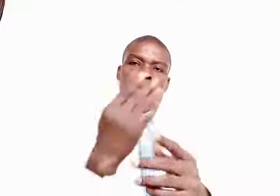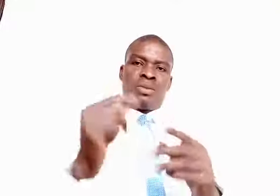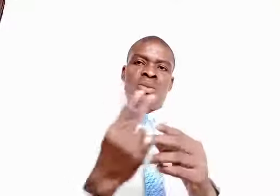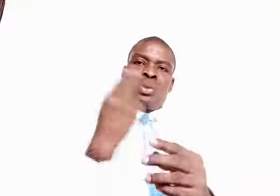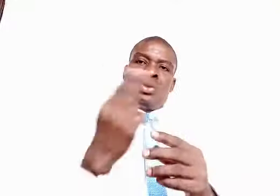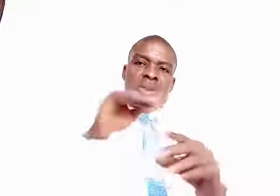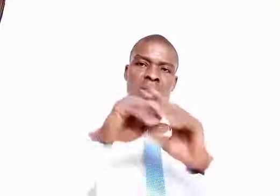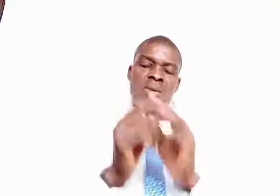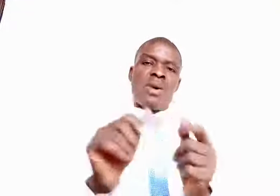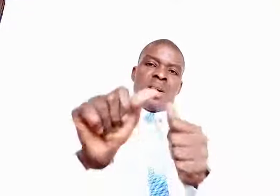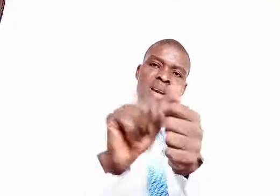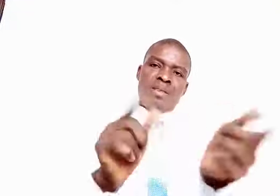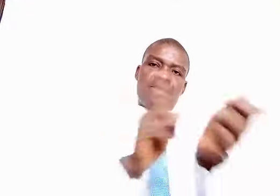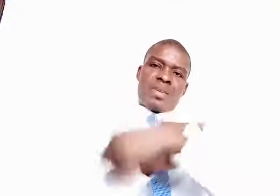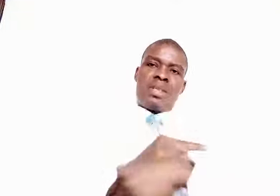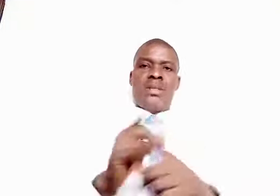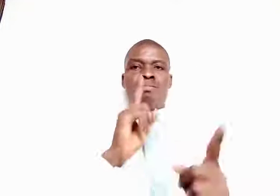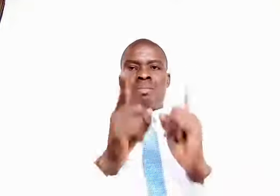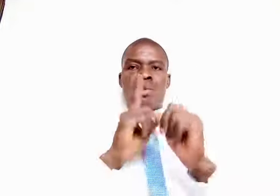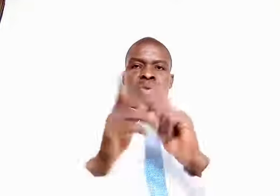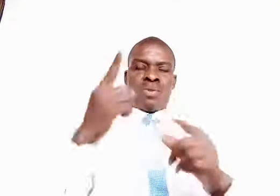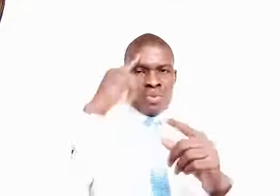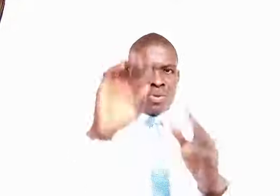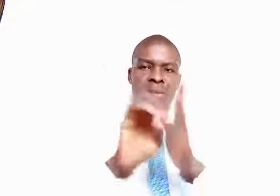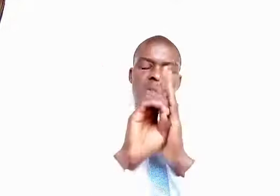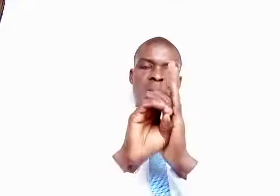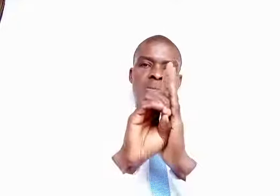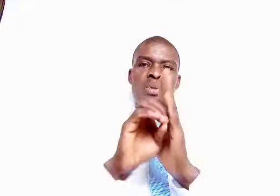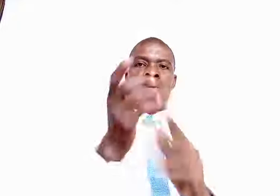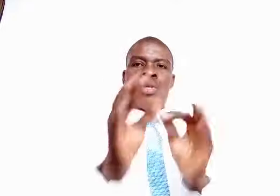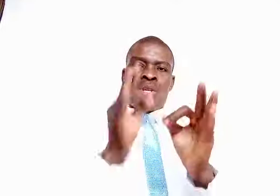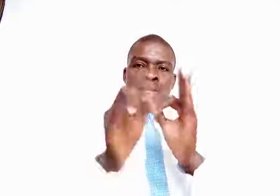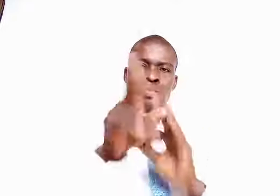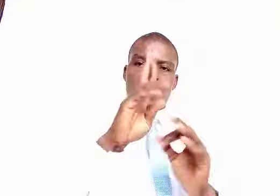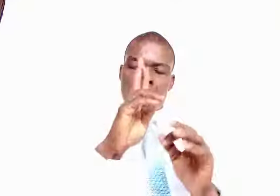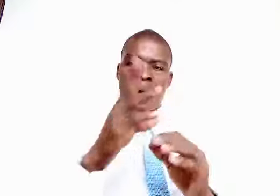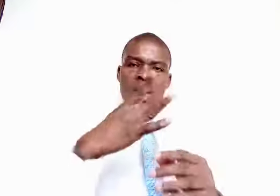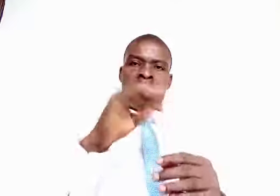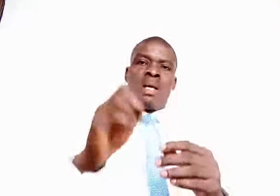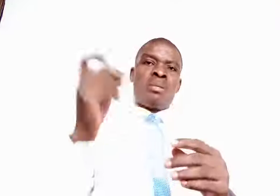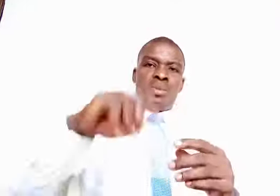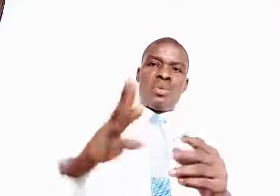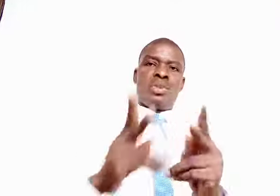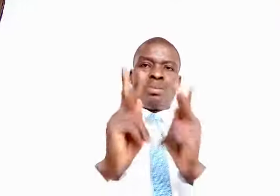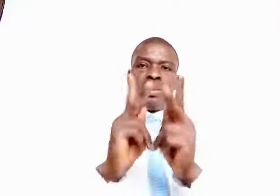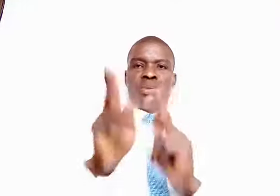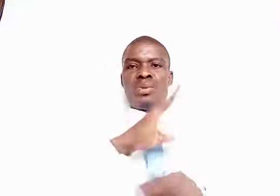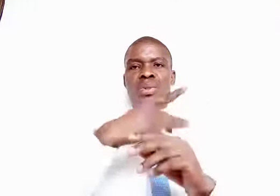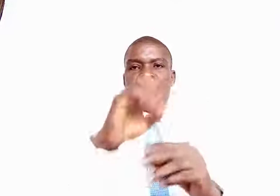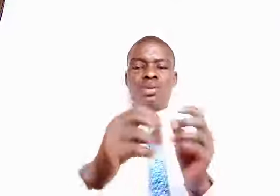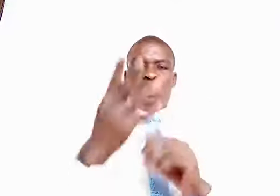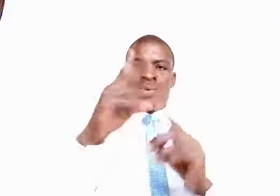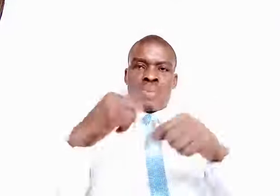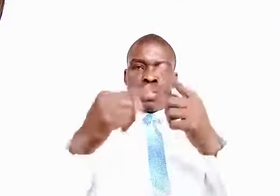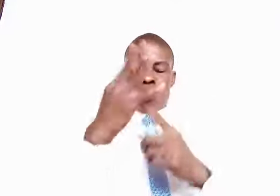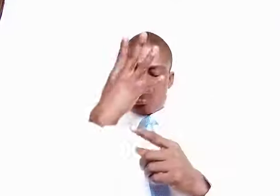everyday conversations. For example, if you are like most people and it is time to go to bed, you will just say, "I'm going to